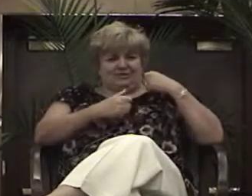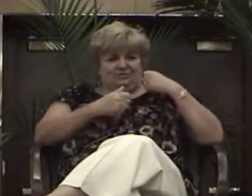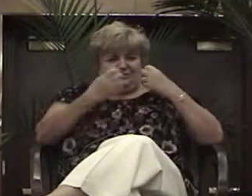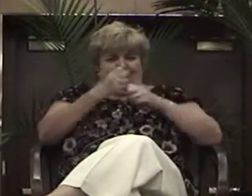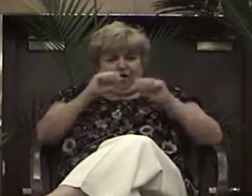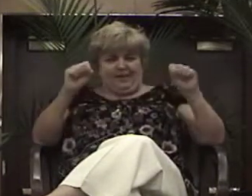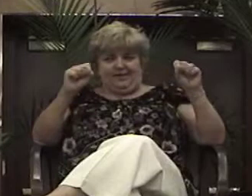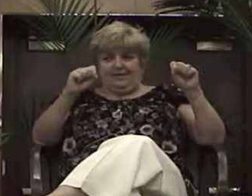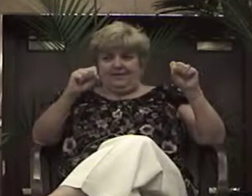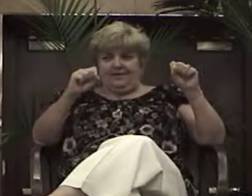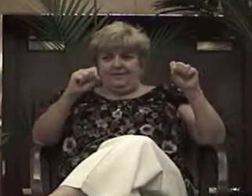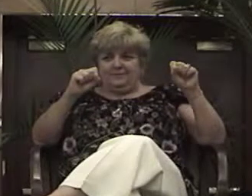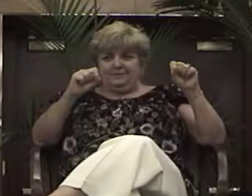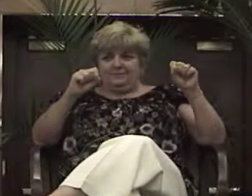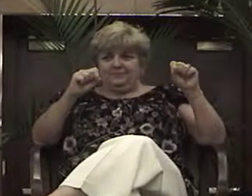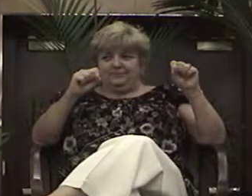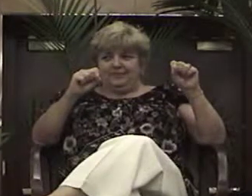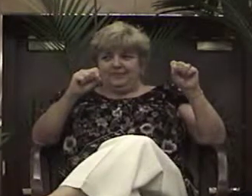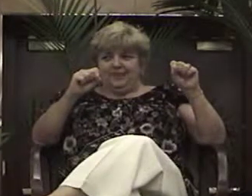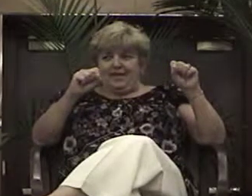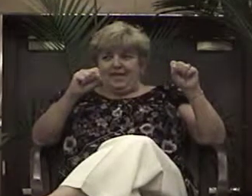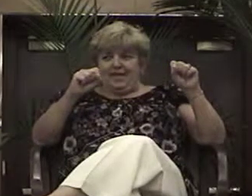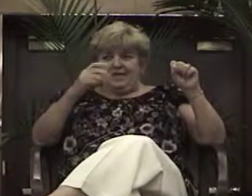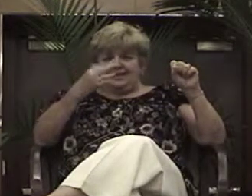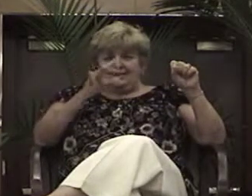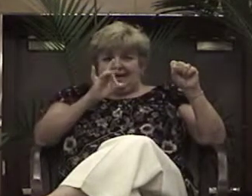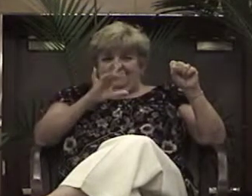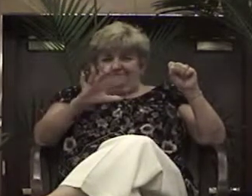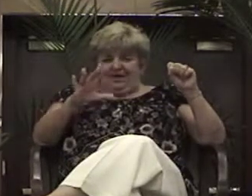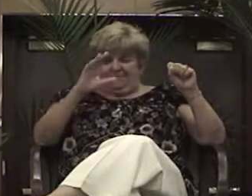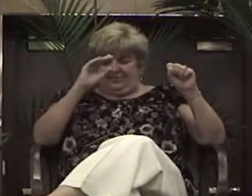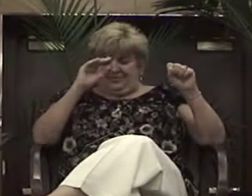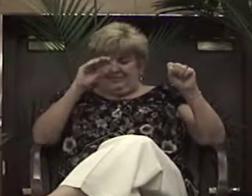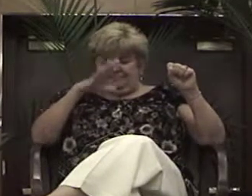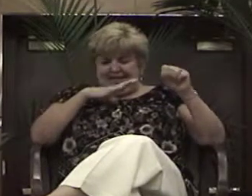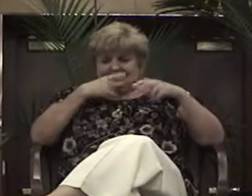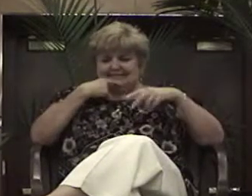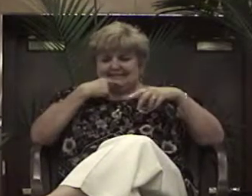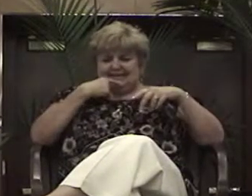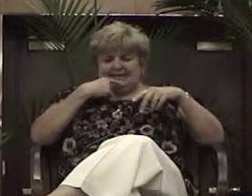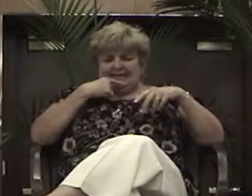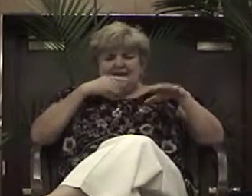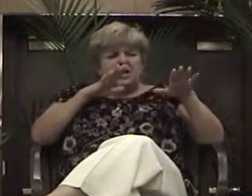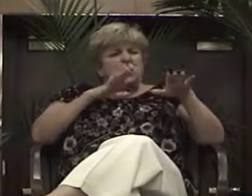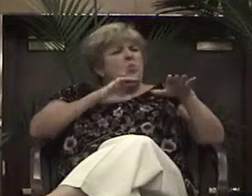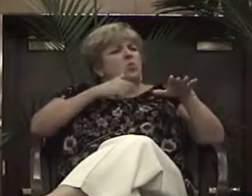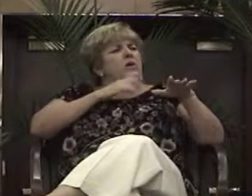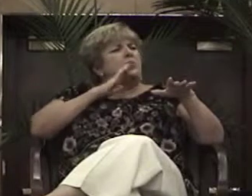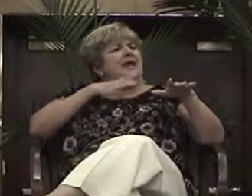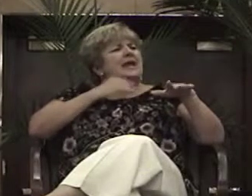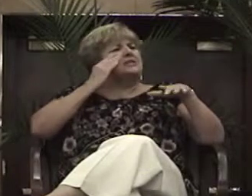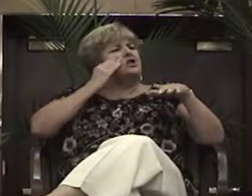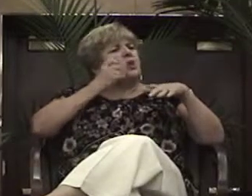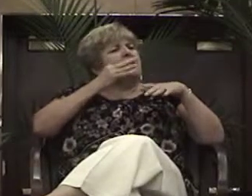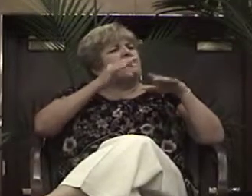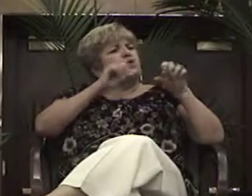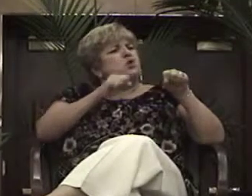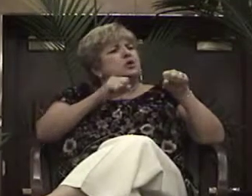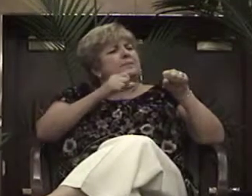1985, I got a phone call and this fellow said, Mr. Fenimore, and I said, yeah. He said, we would like to know if you would be interested in